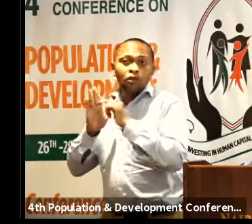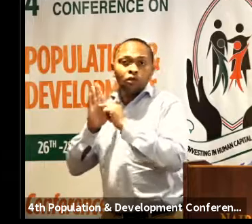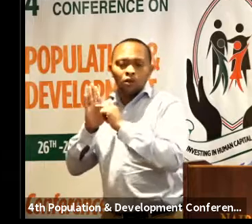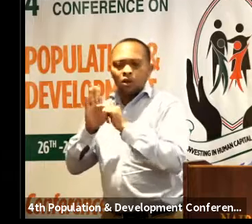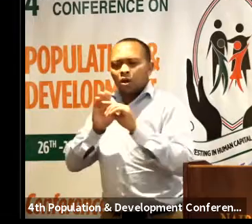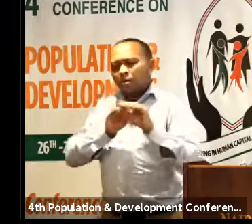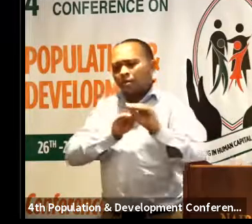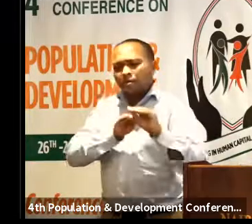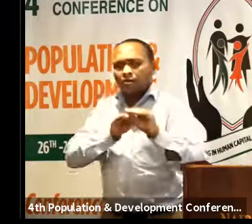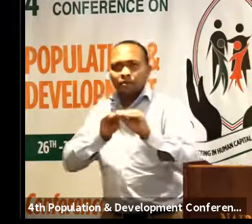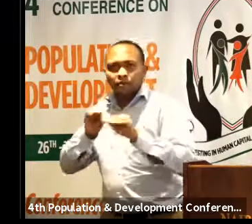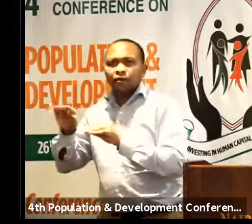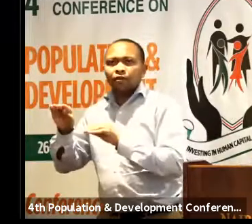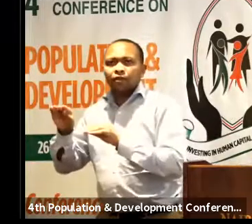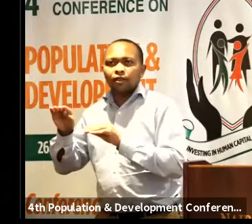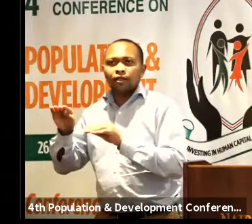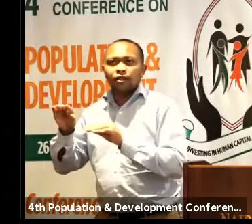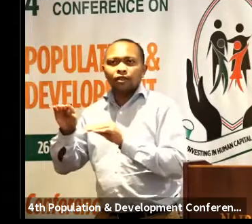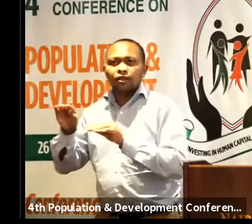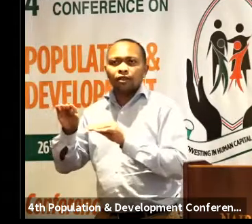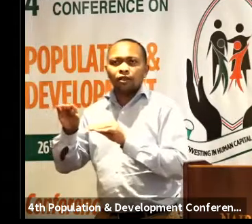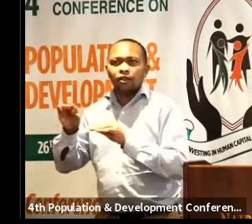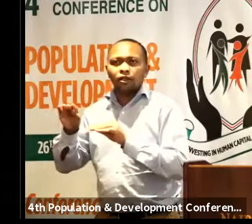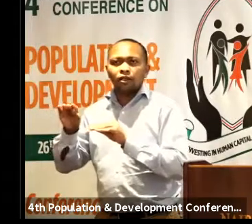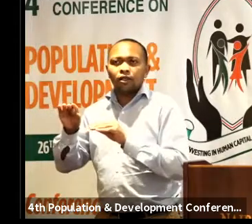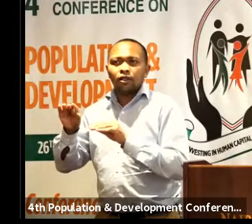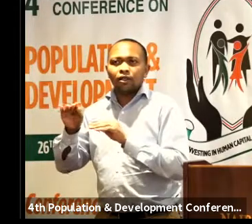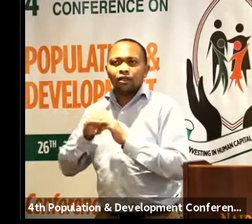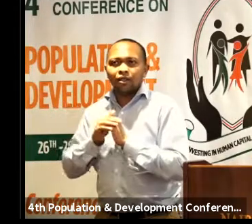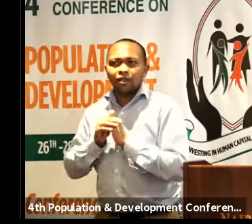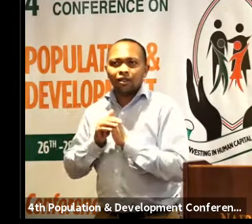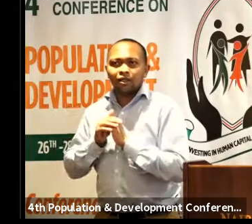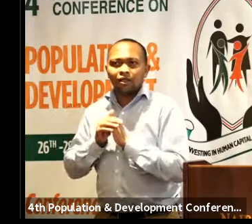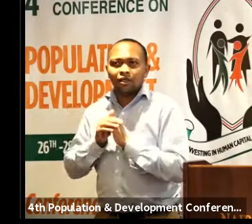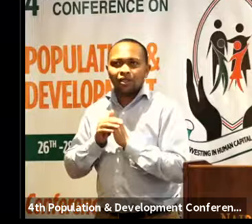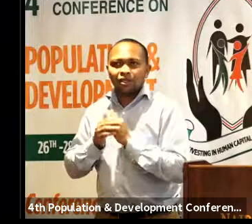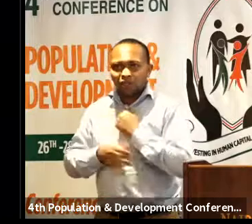migration. Sorry,